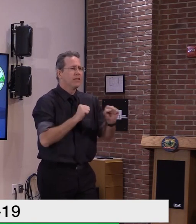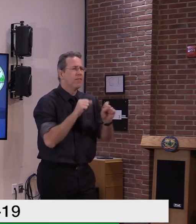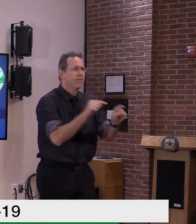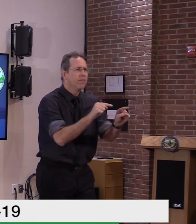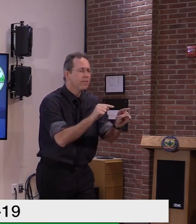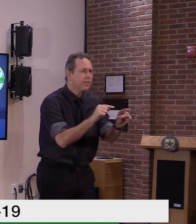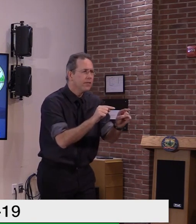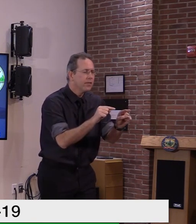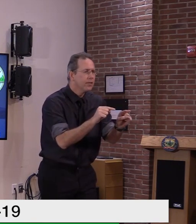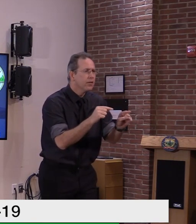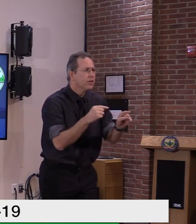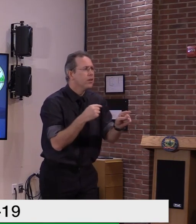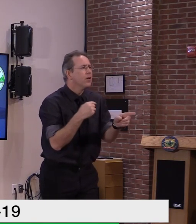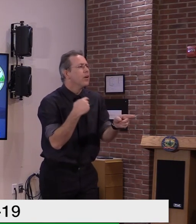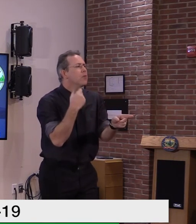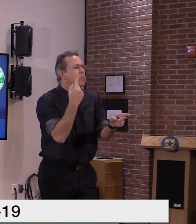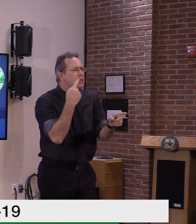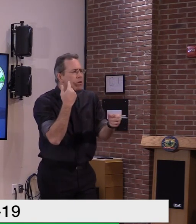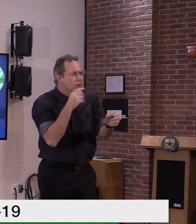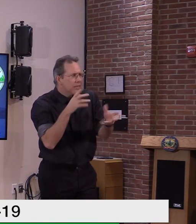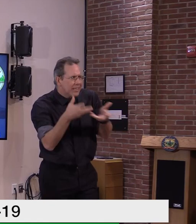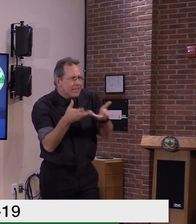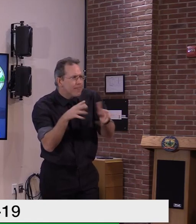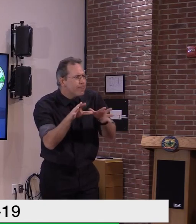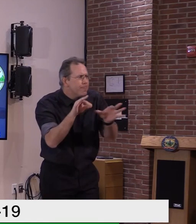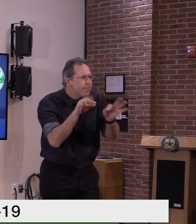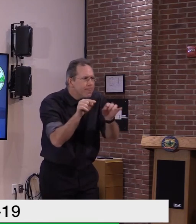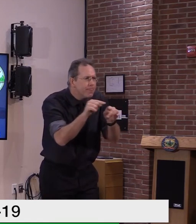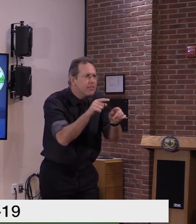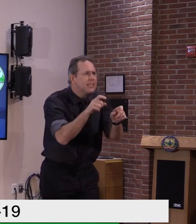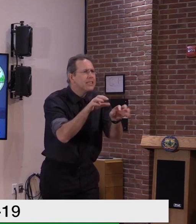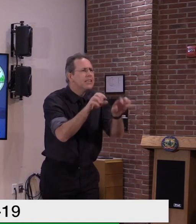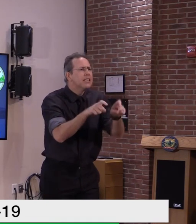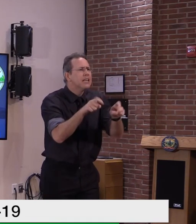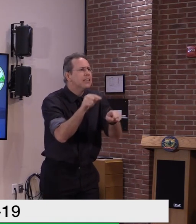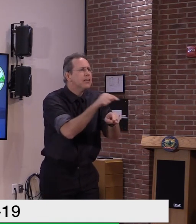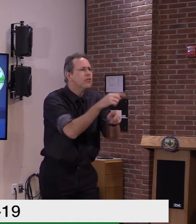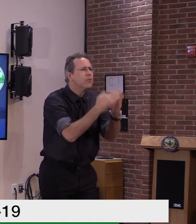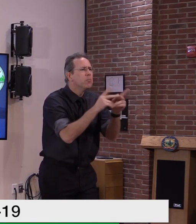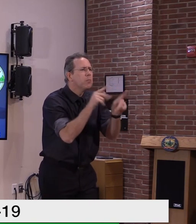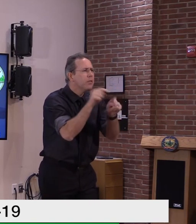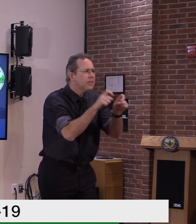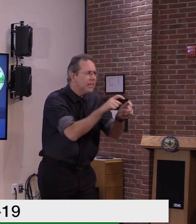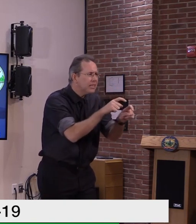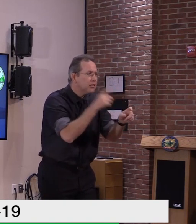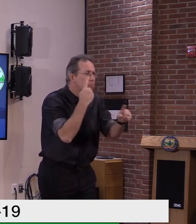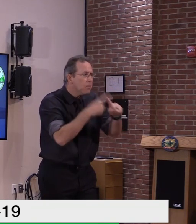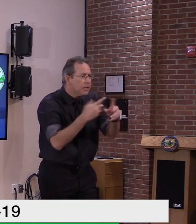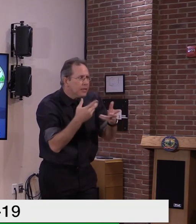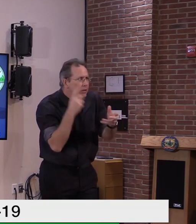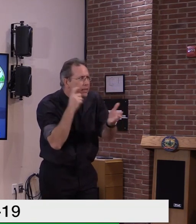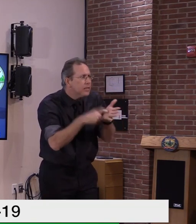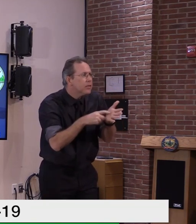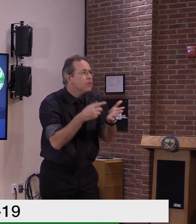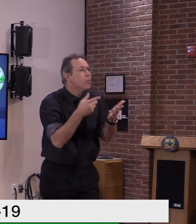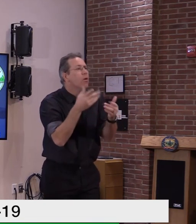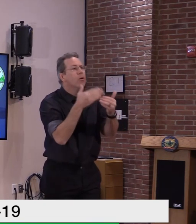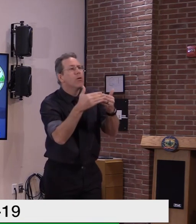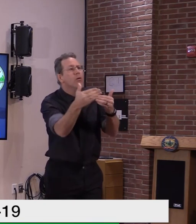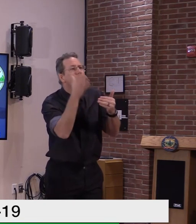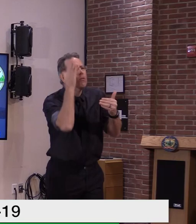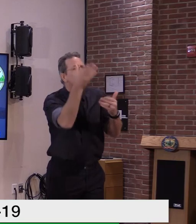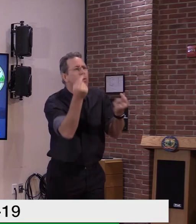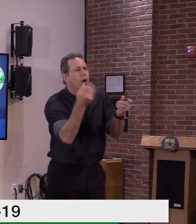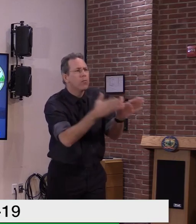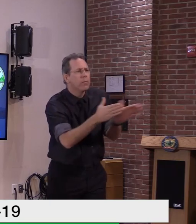will talk about testing in the future, which it has done, because there's going to be twice a week PCR testing, and I suspect more